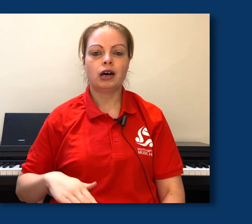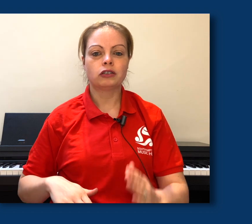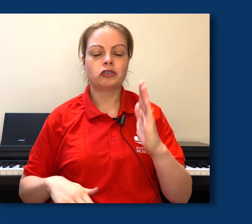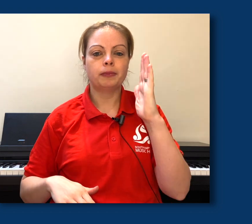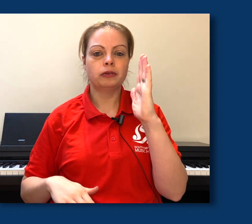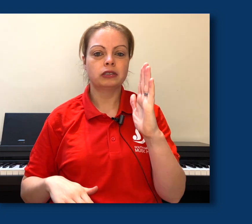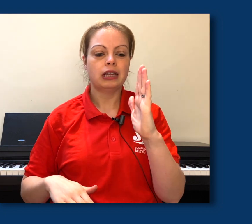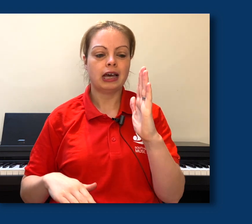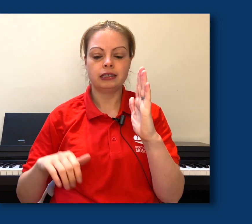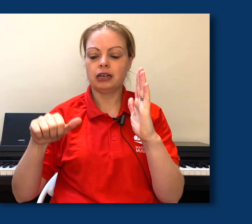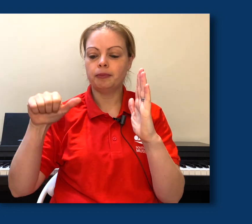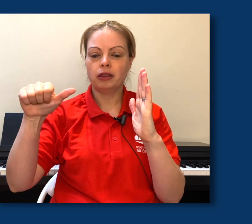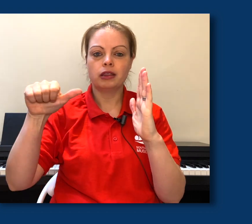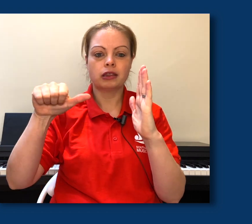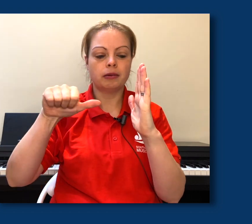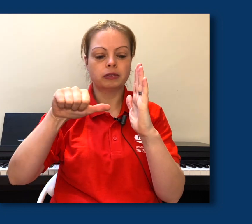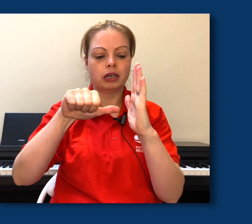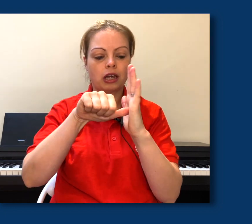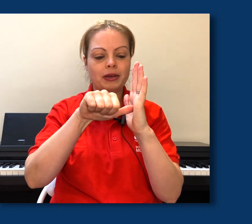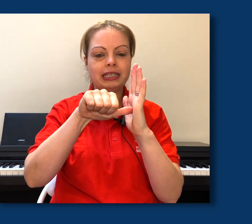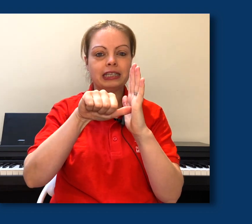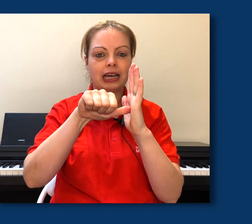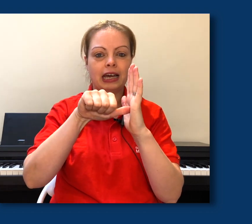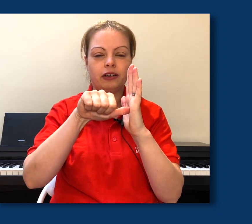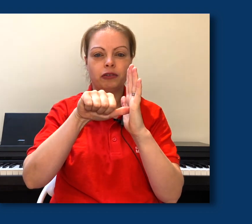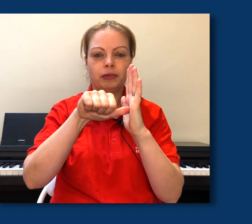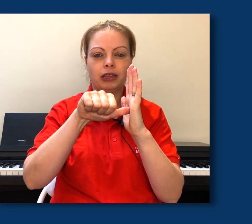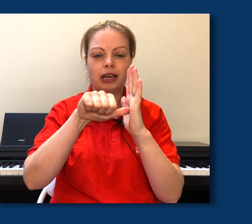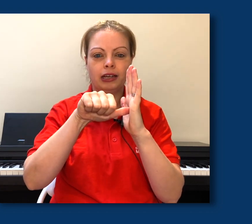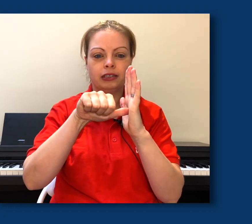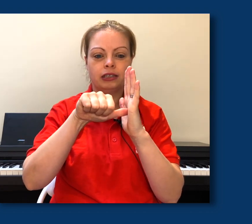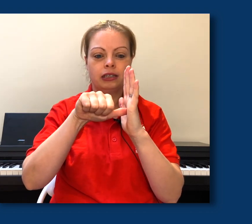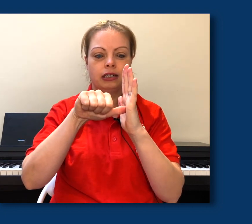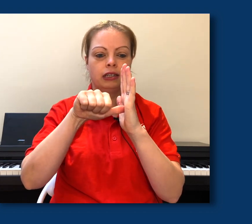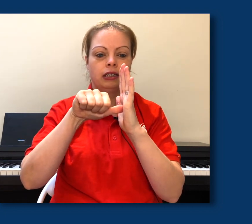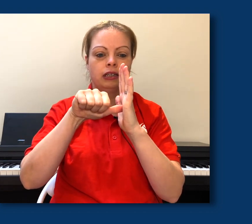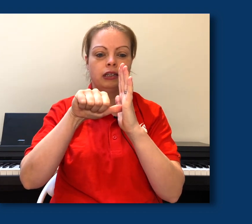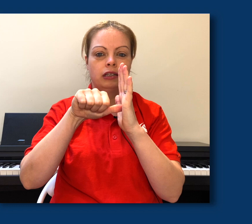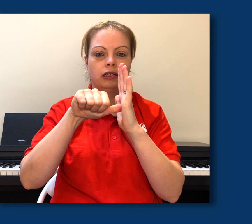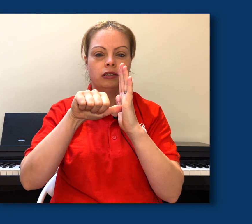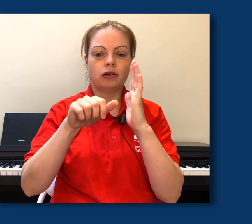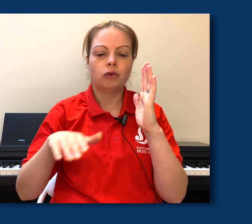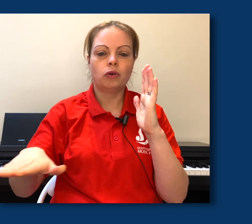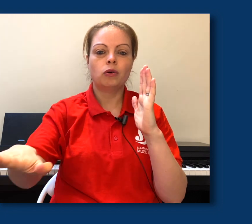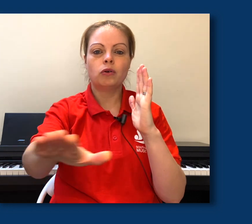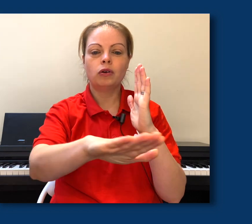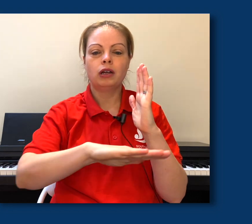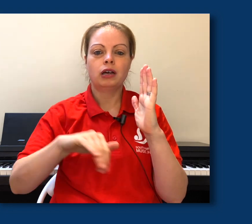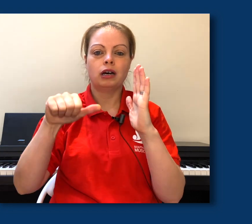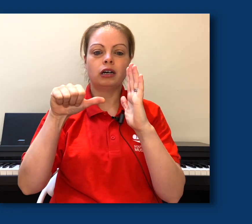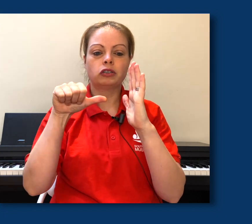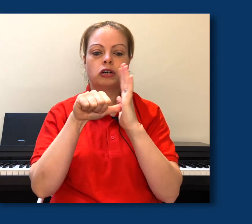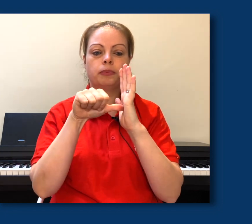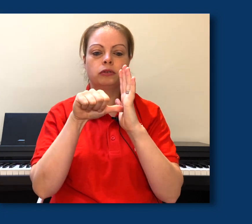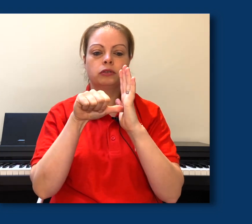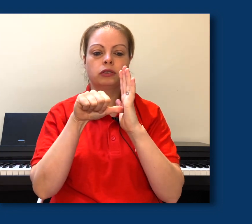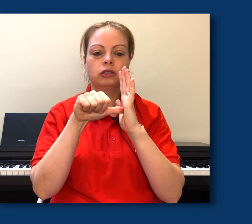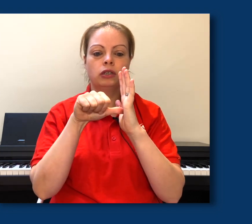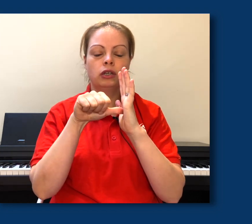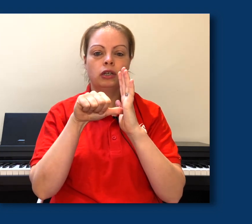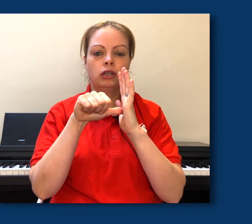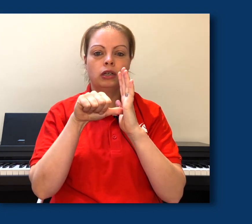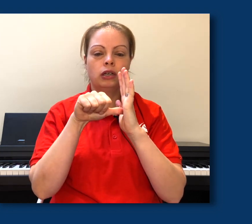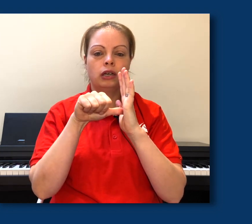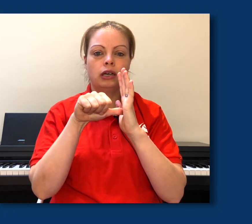All our troubles, hand up, thumb's going to go into that hand from the other hand. So all our